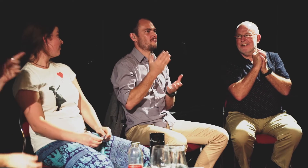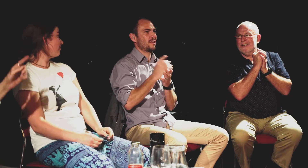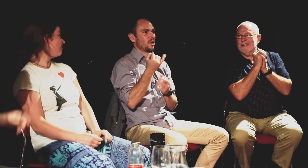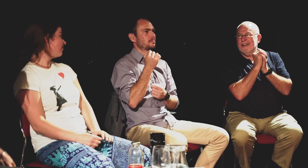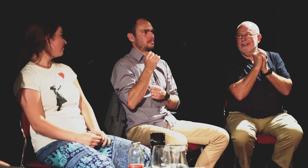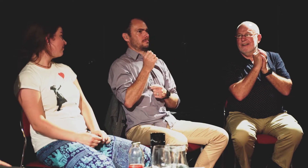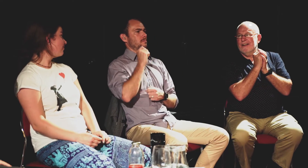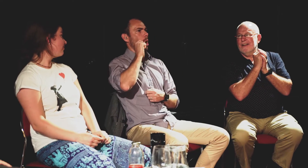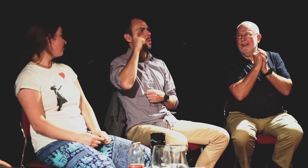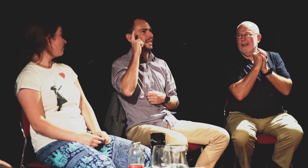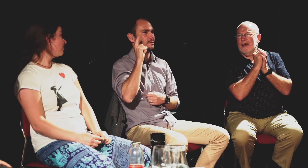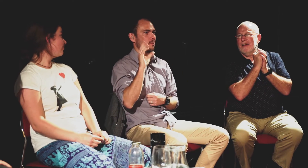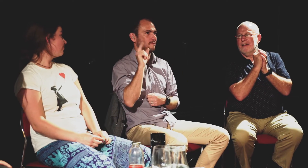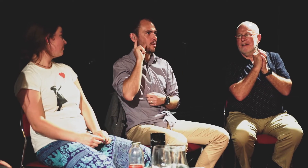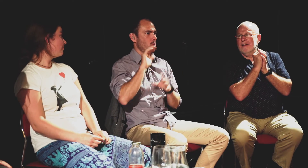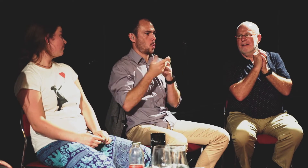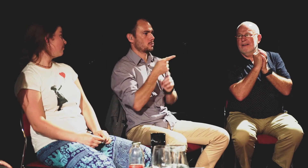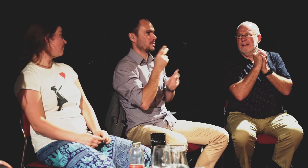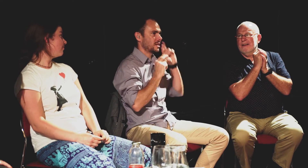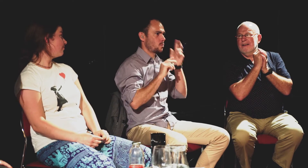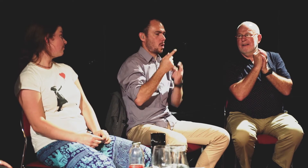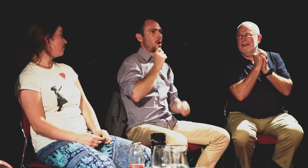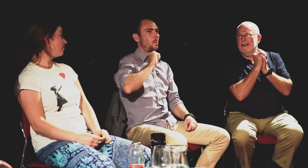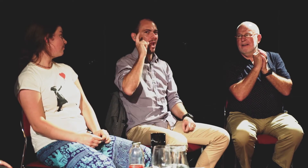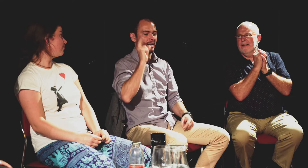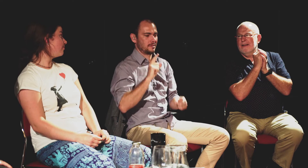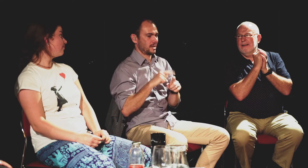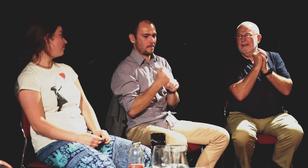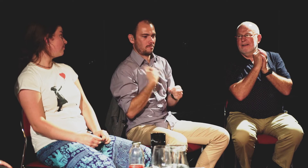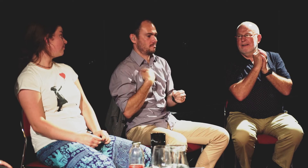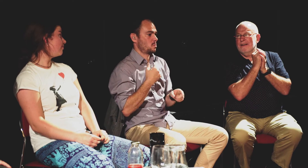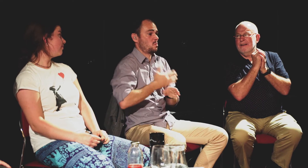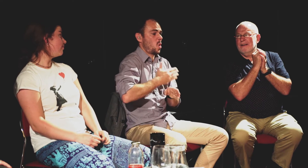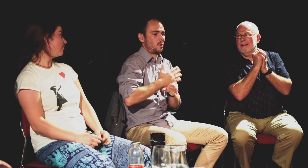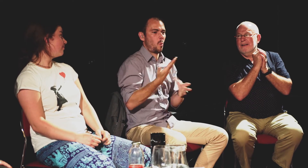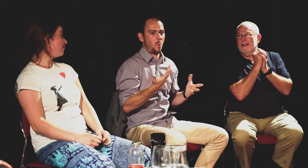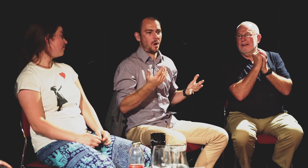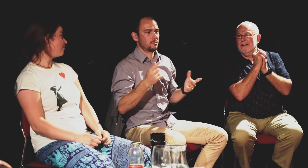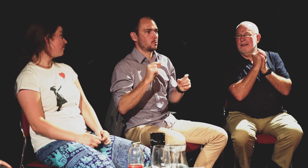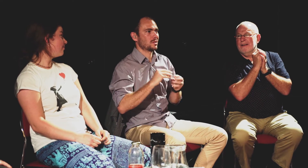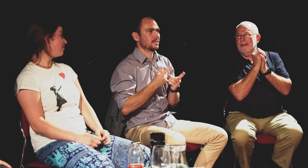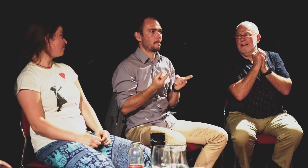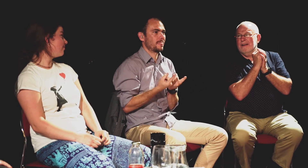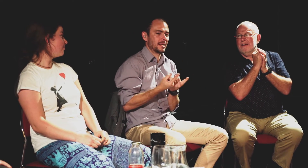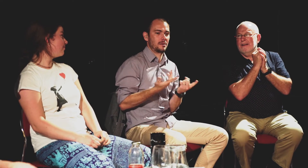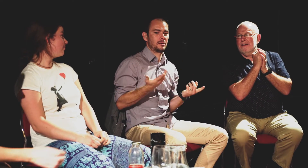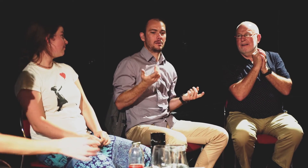You say funny, not really funny, but more of an awareness, I guess. For me, when I'm working or